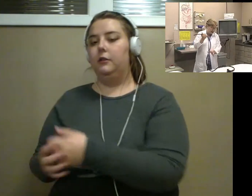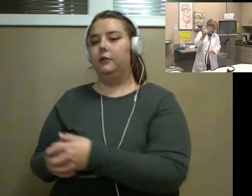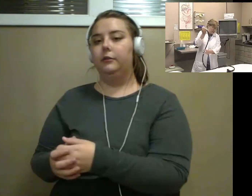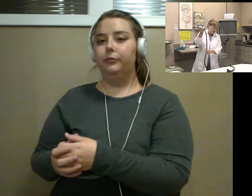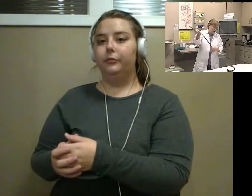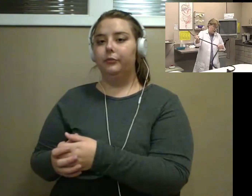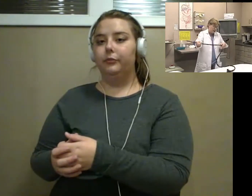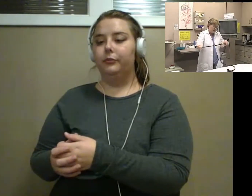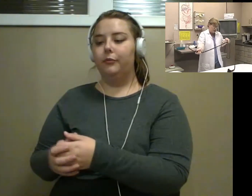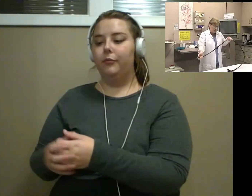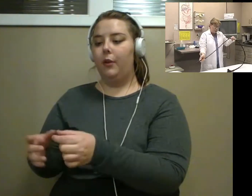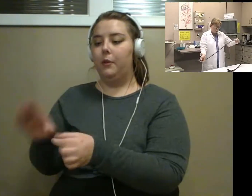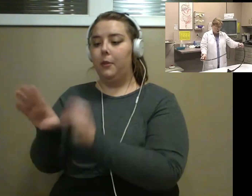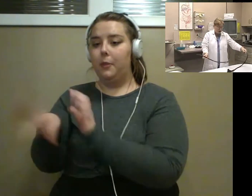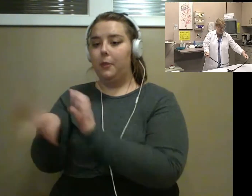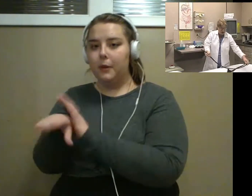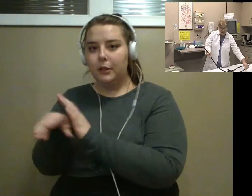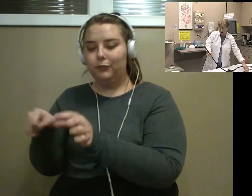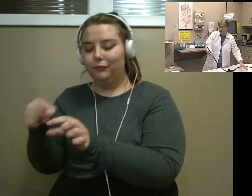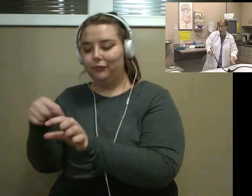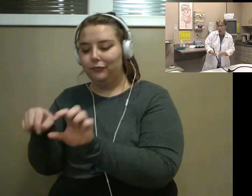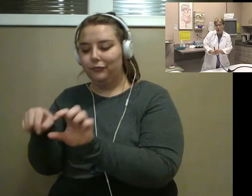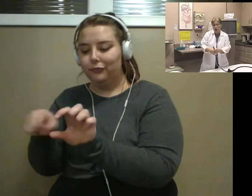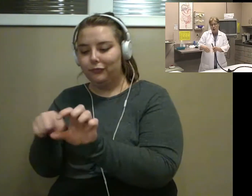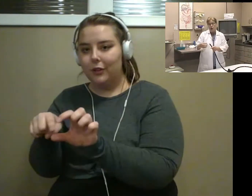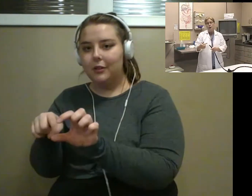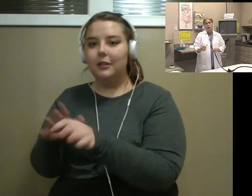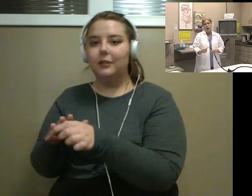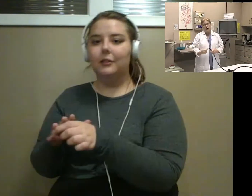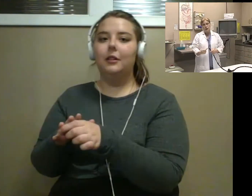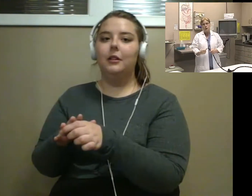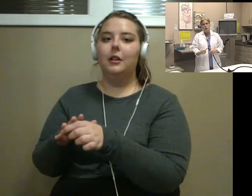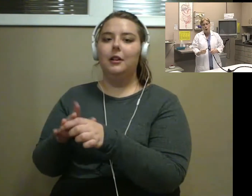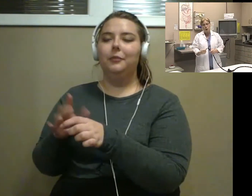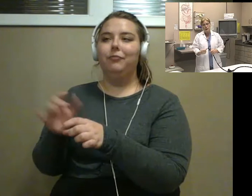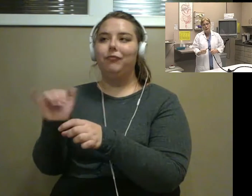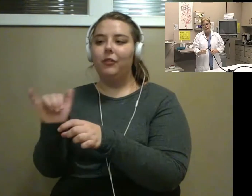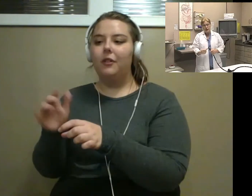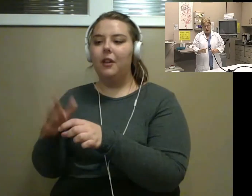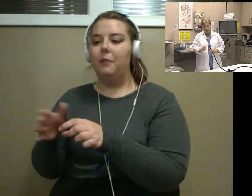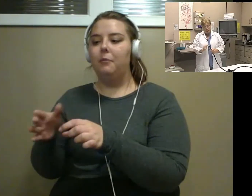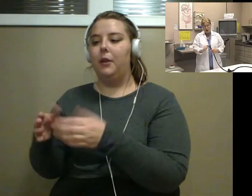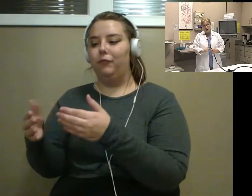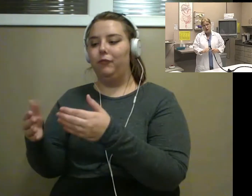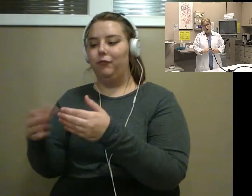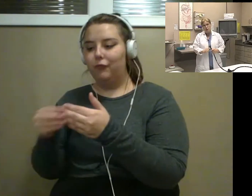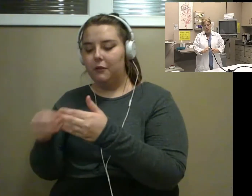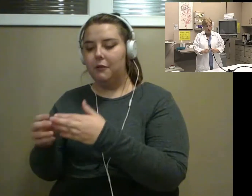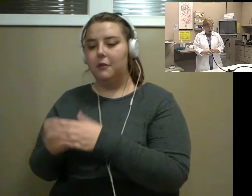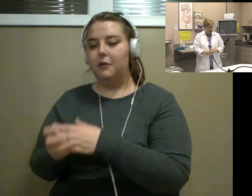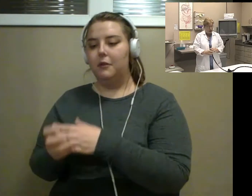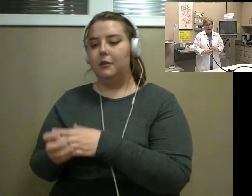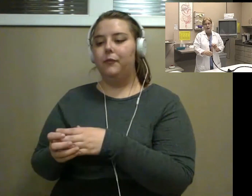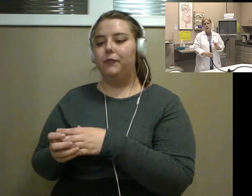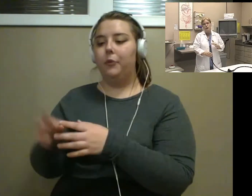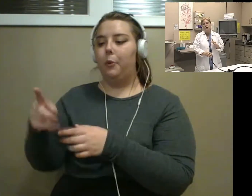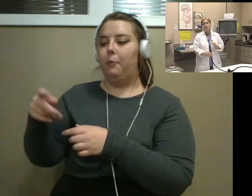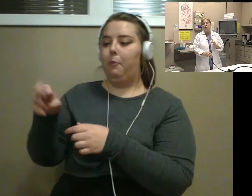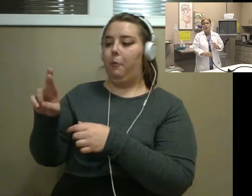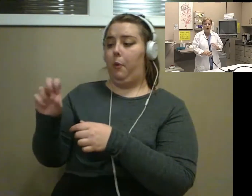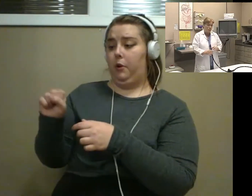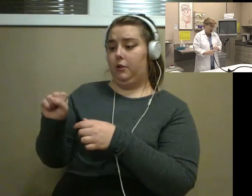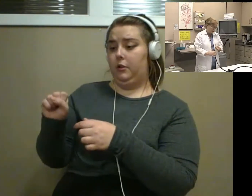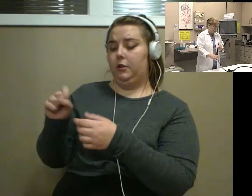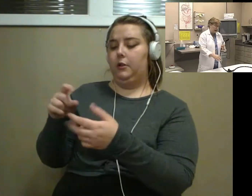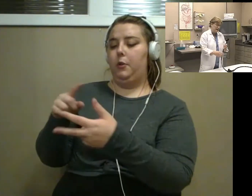very flexible. There's a port on the scope to blow air into the colon. There's a suction port, and there's